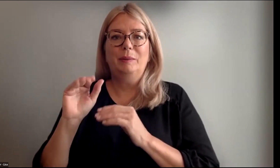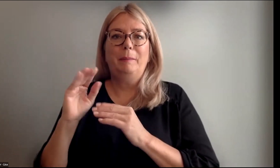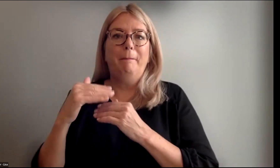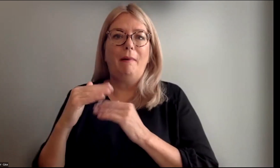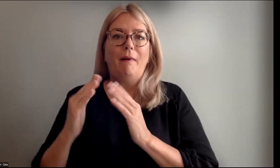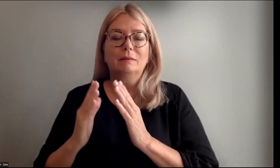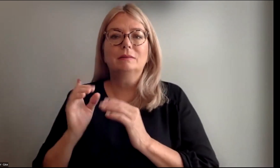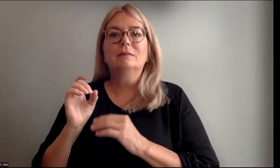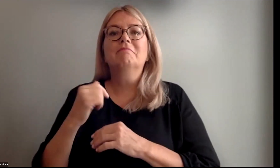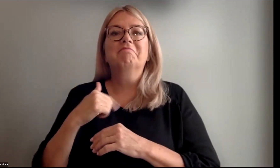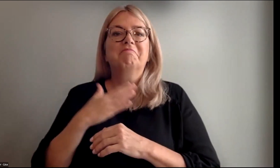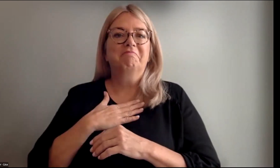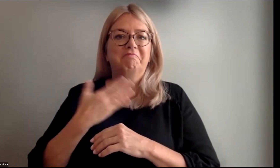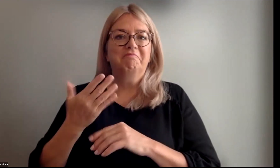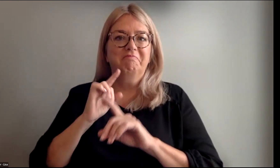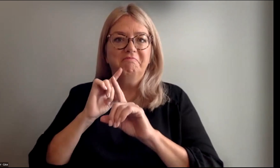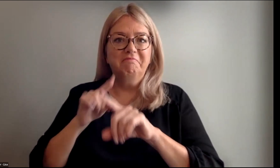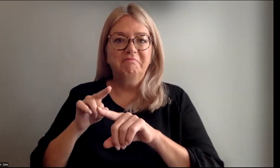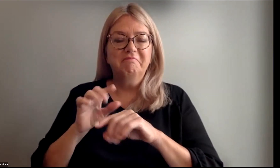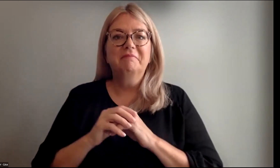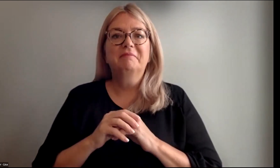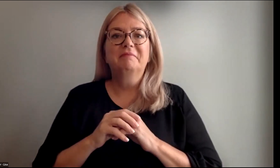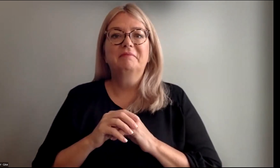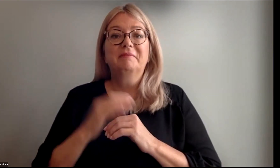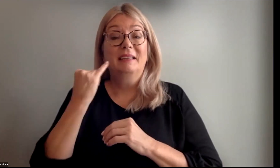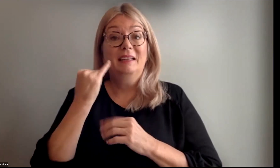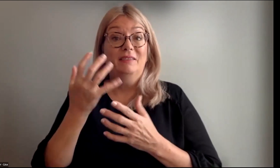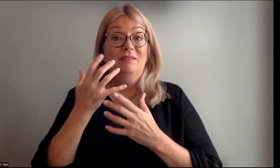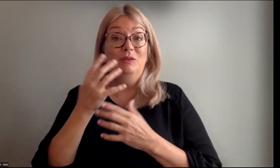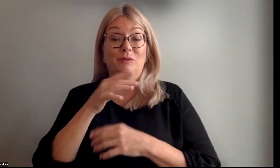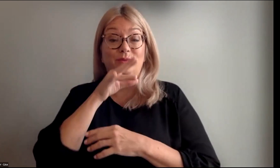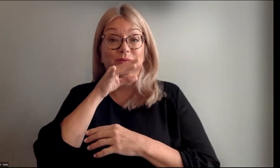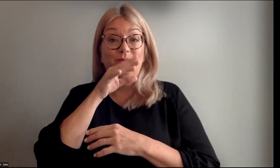that, or record it. And if you would like to speak, just raise your hand.